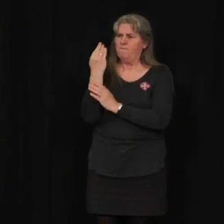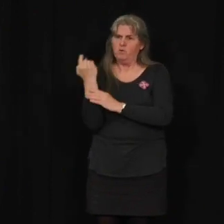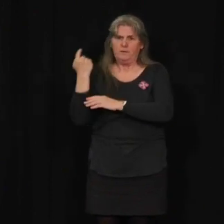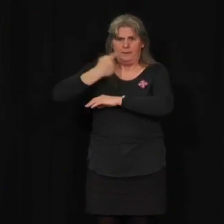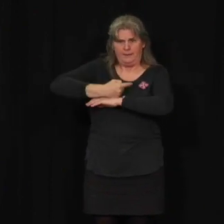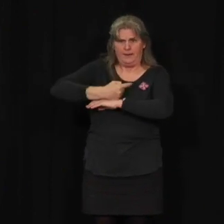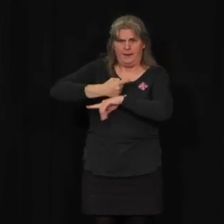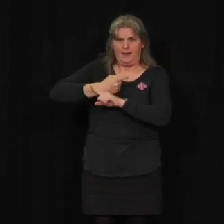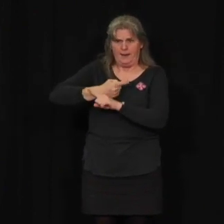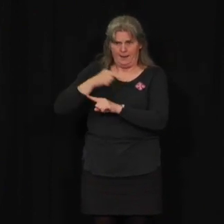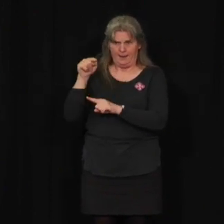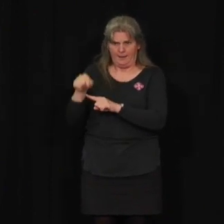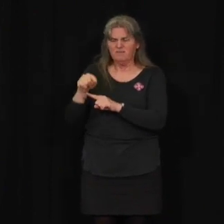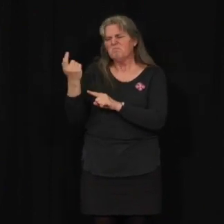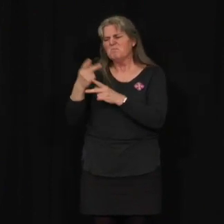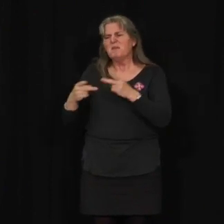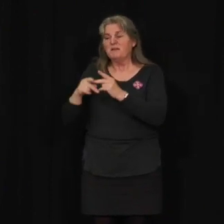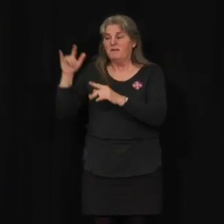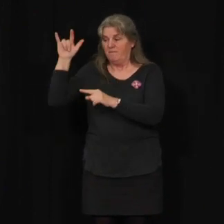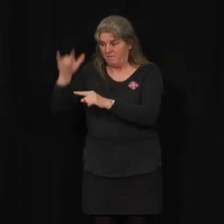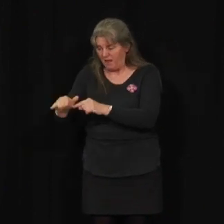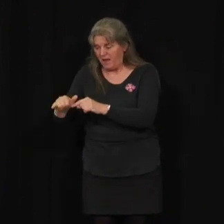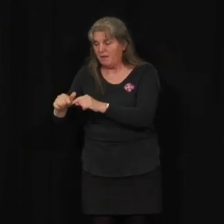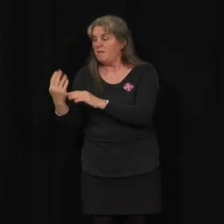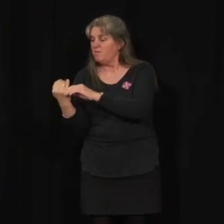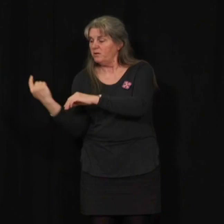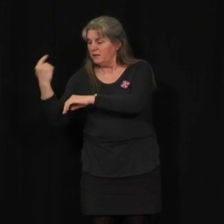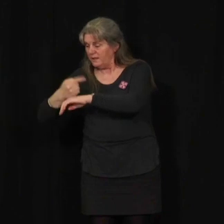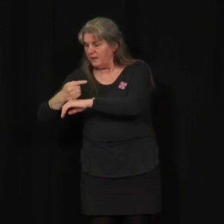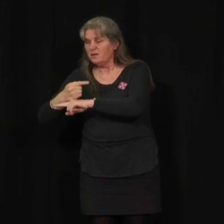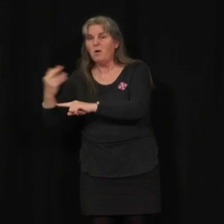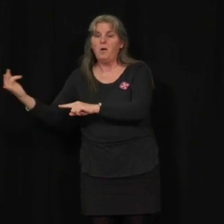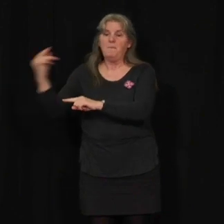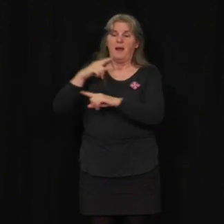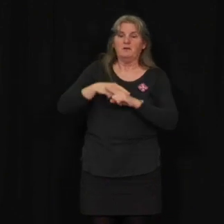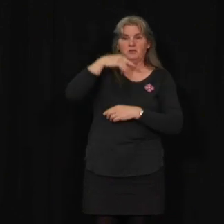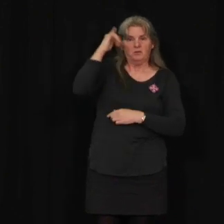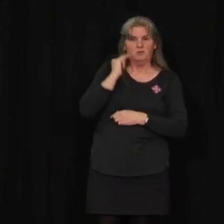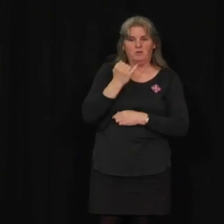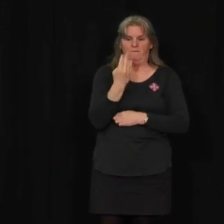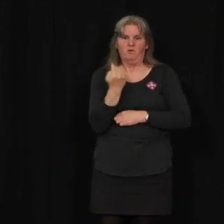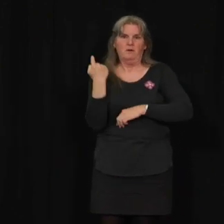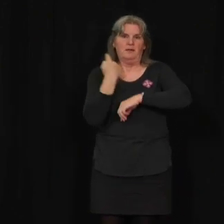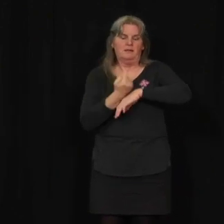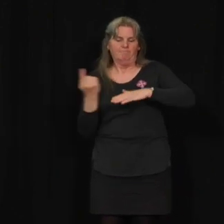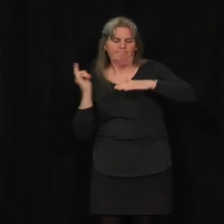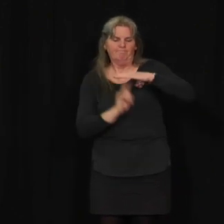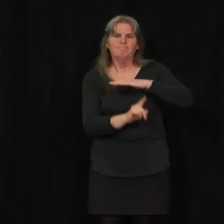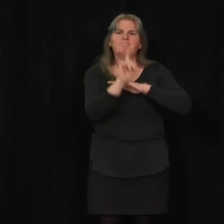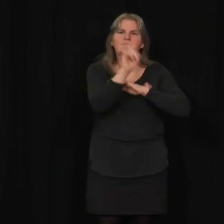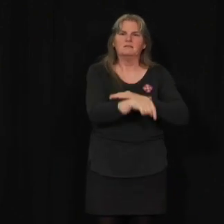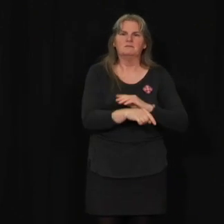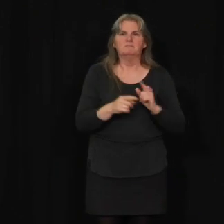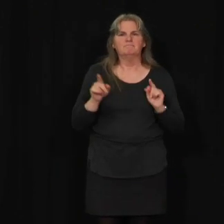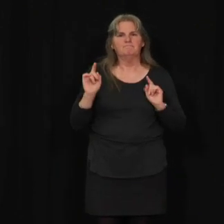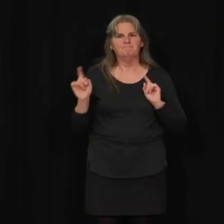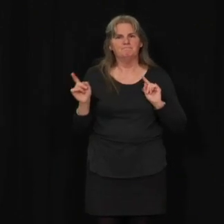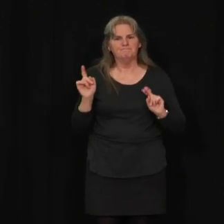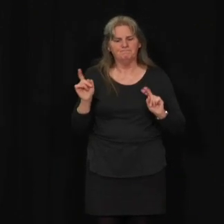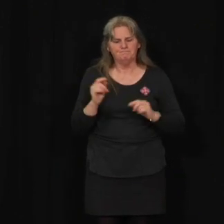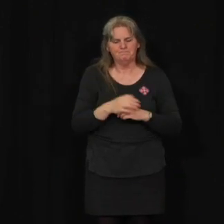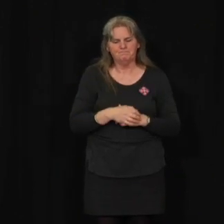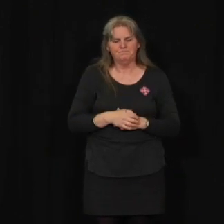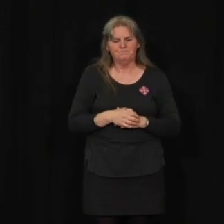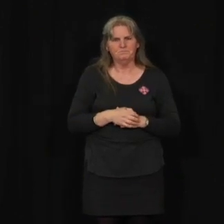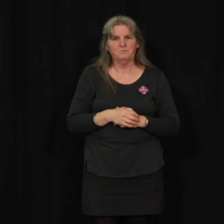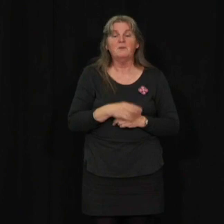here if they have not already isolated at one of the 4 Canadian cities accepting international flights.